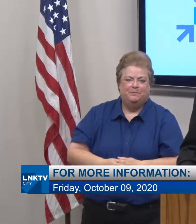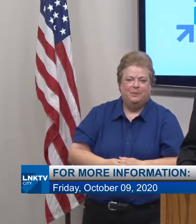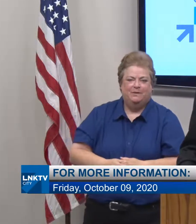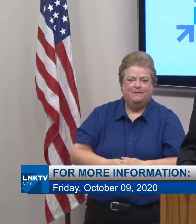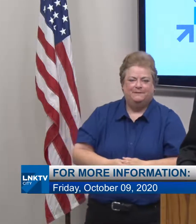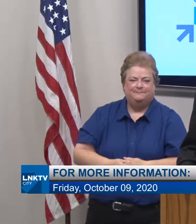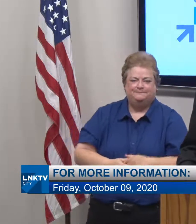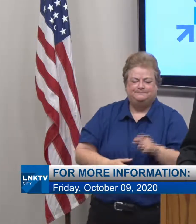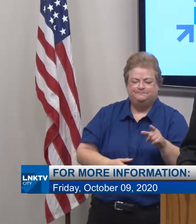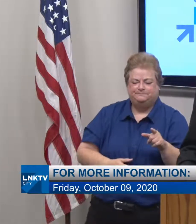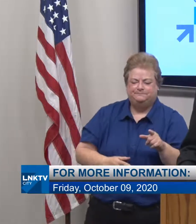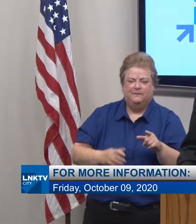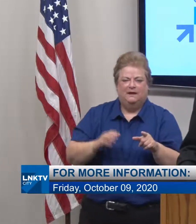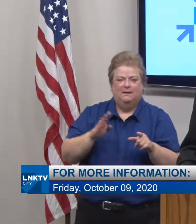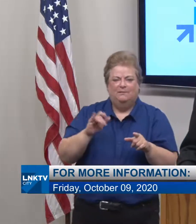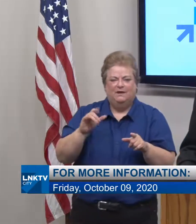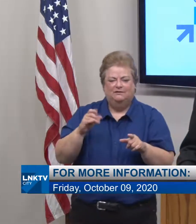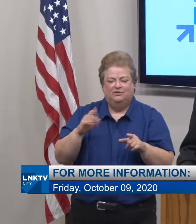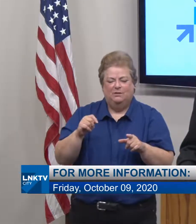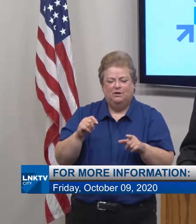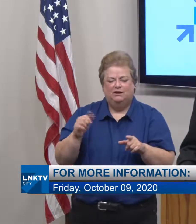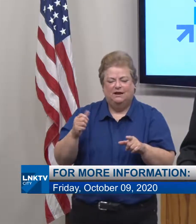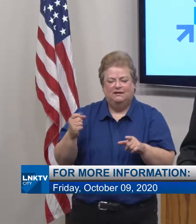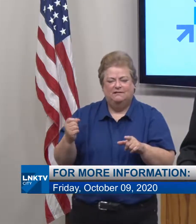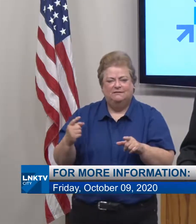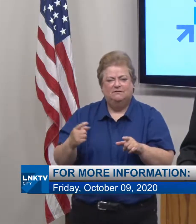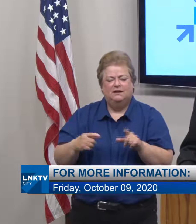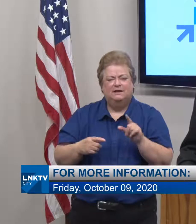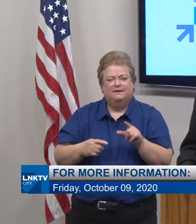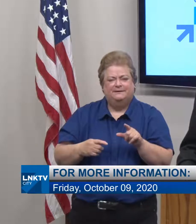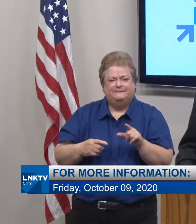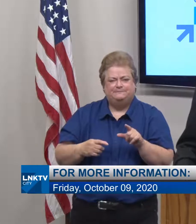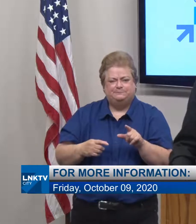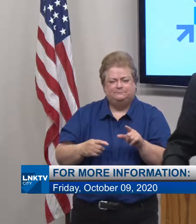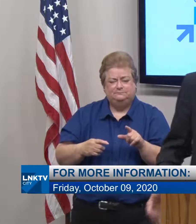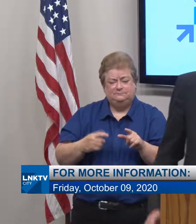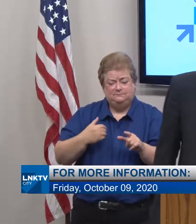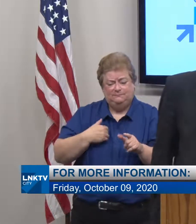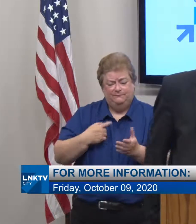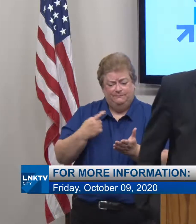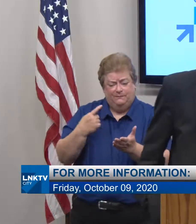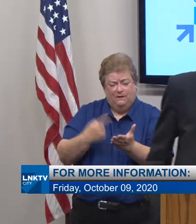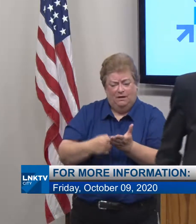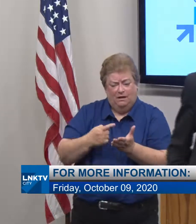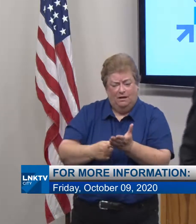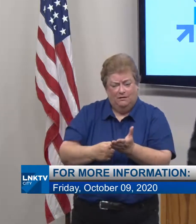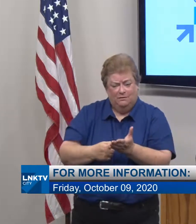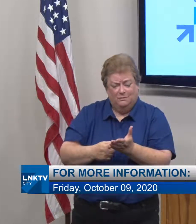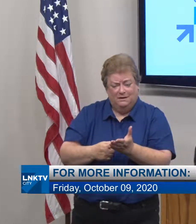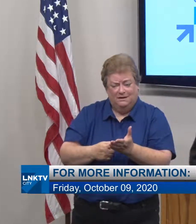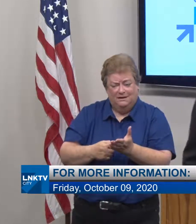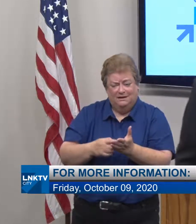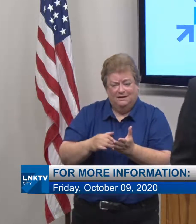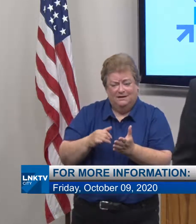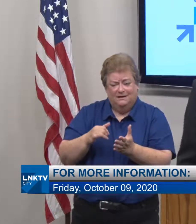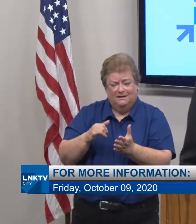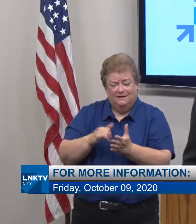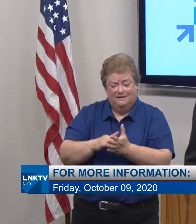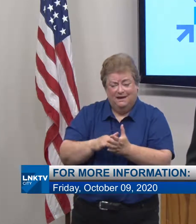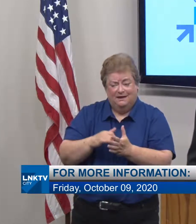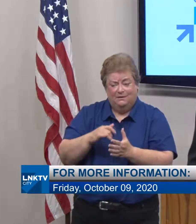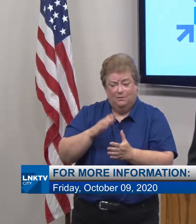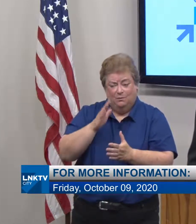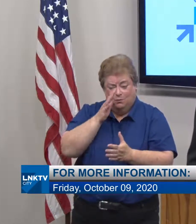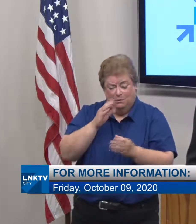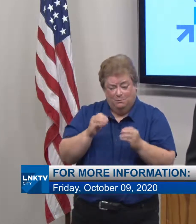Is there an argument there that in fact it would actually be safer to go to full-time schooling rather